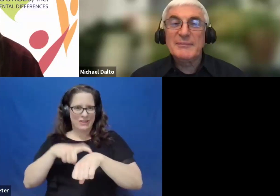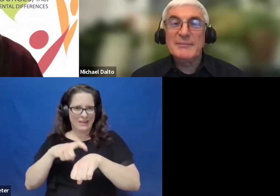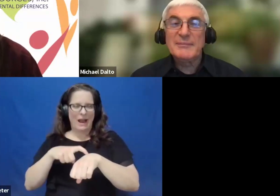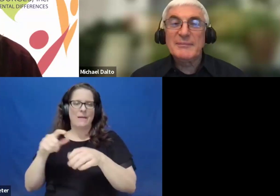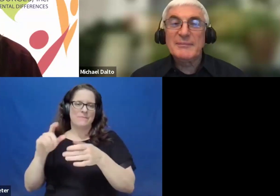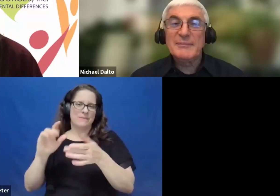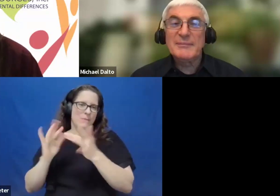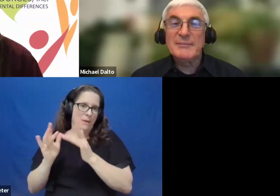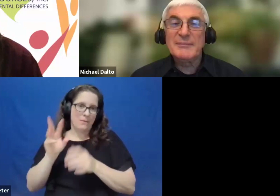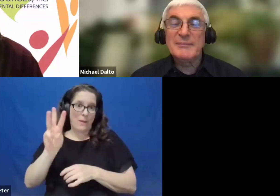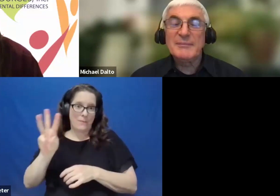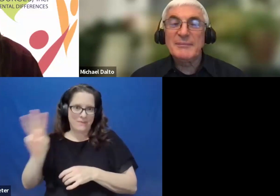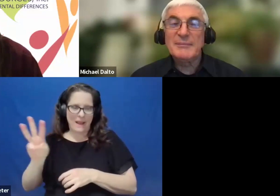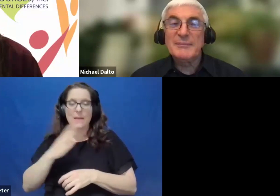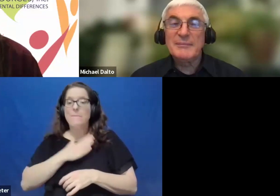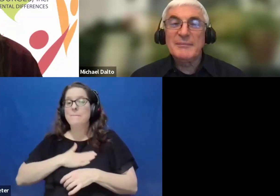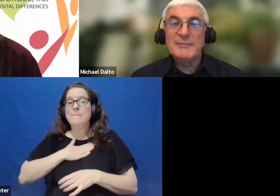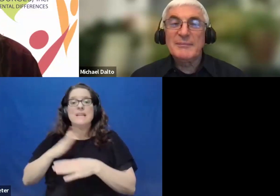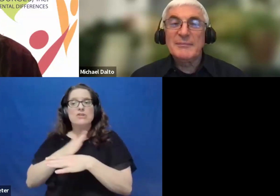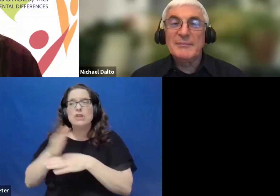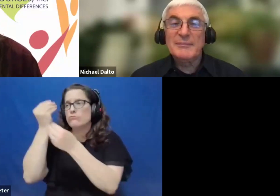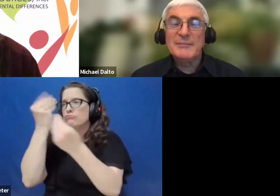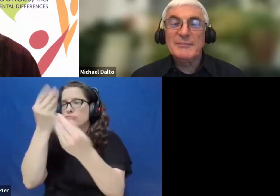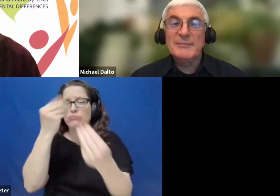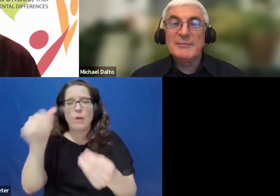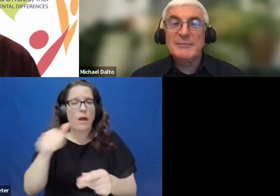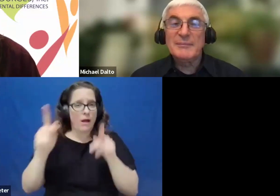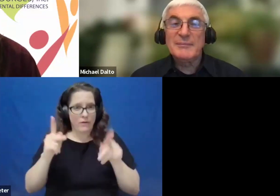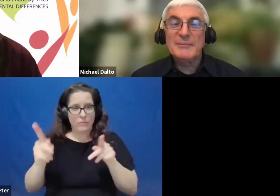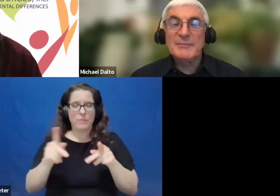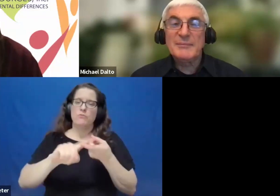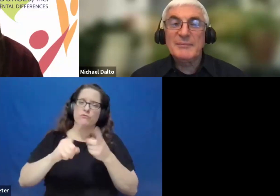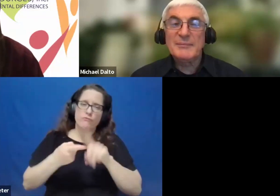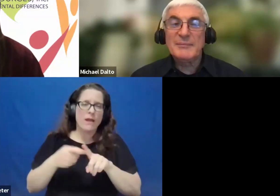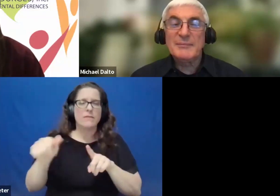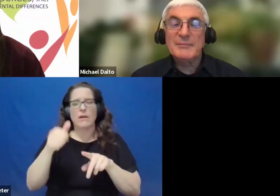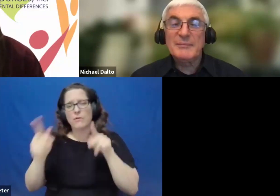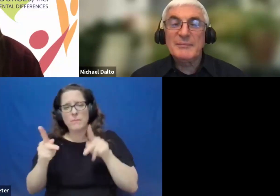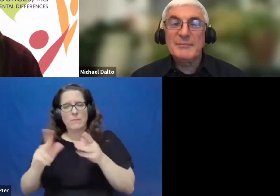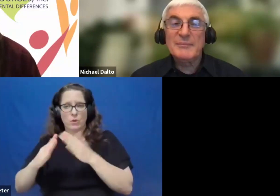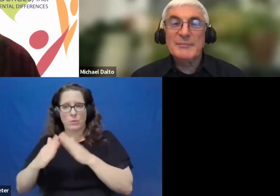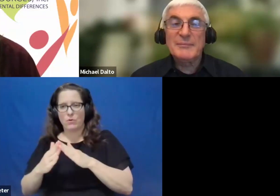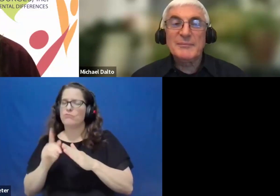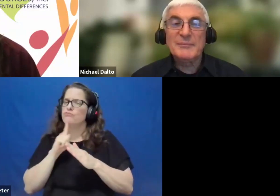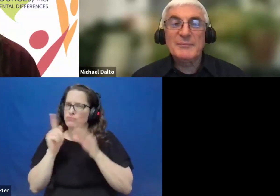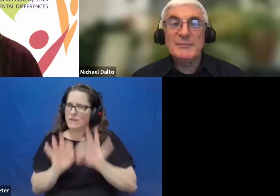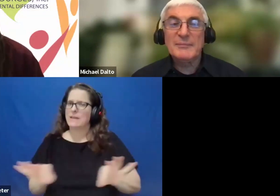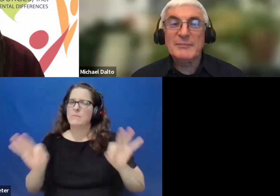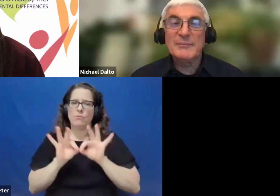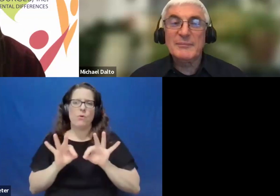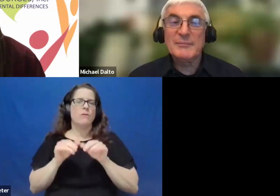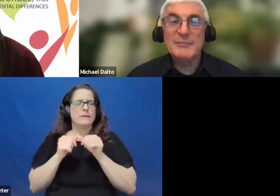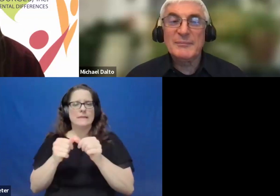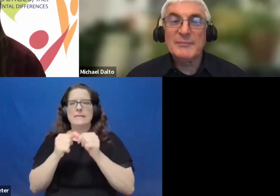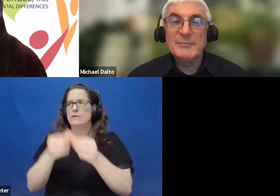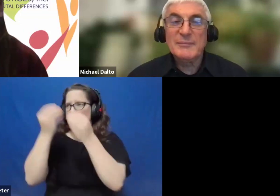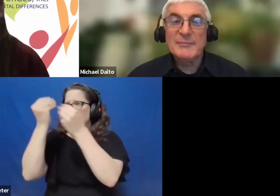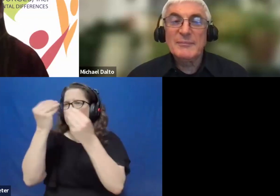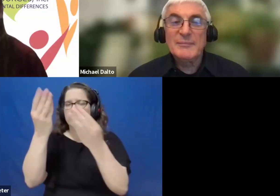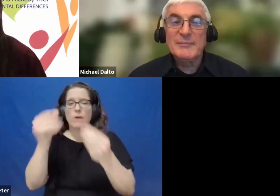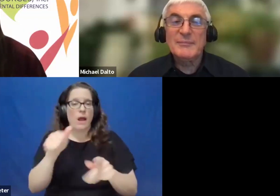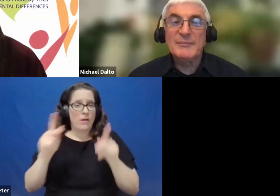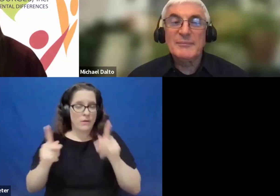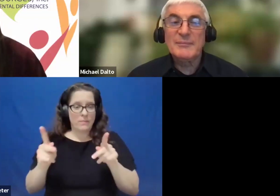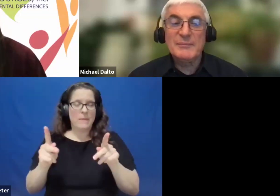your friends and others in the community. It is very important to continue to spread the word about Transition Times so we can continue to better serve